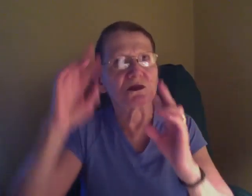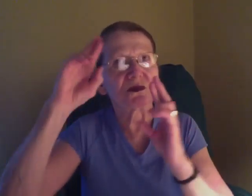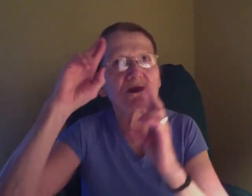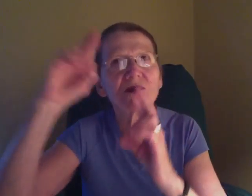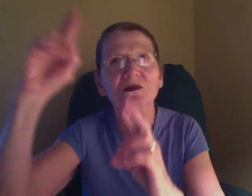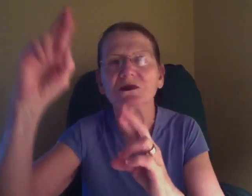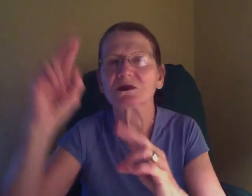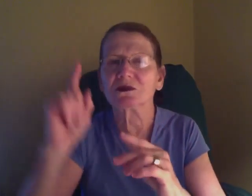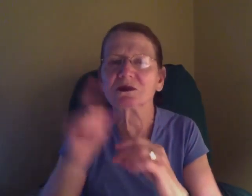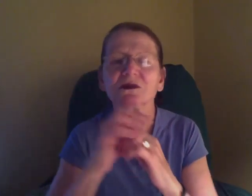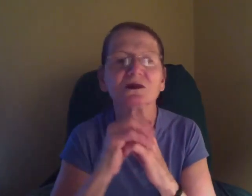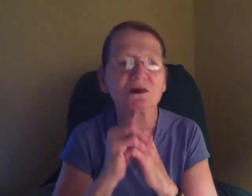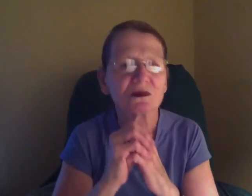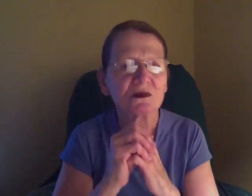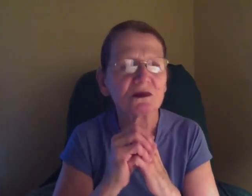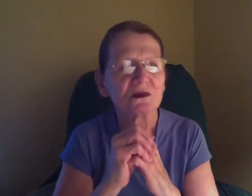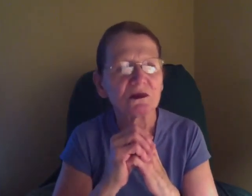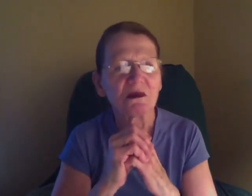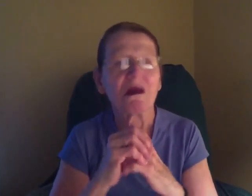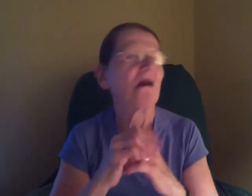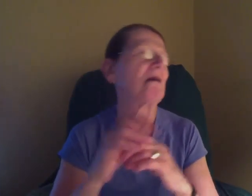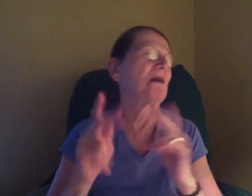Oh Yeah Okay.